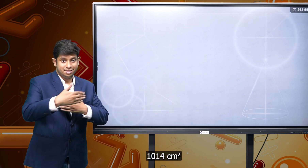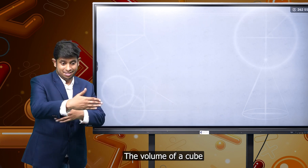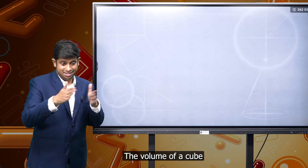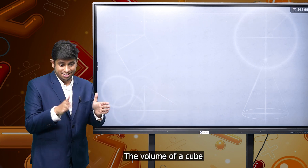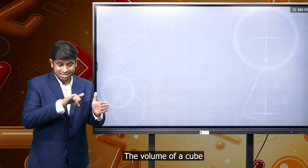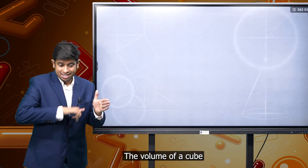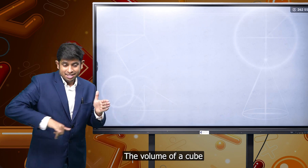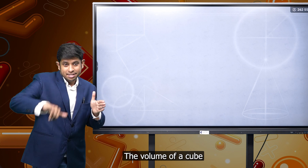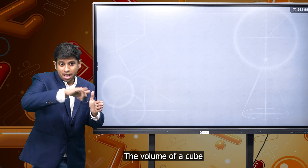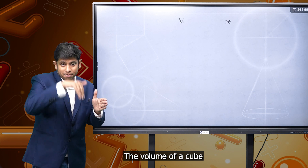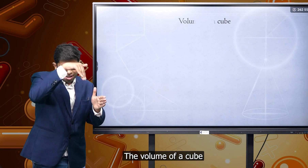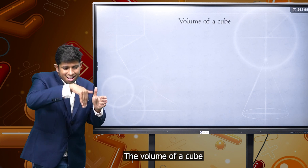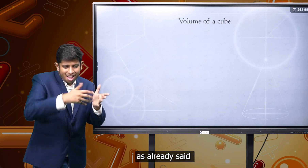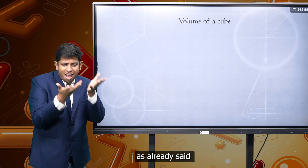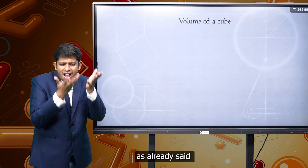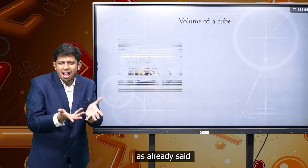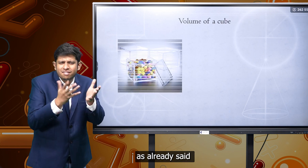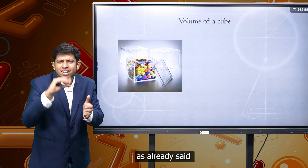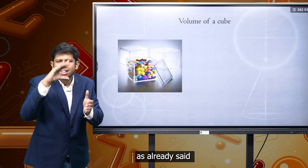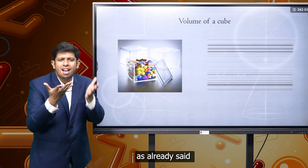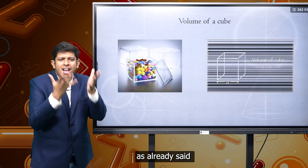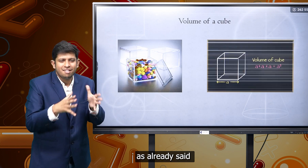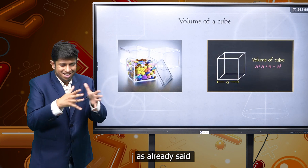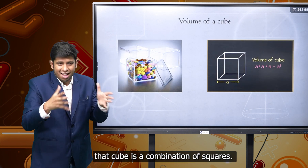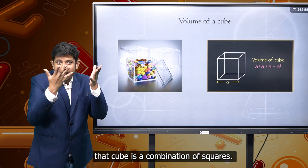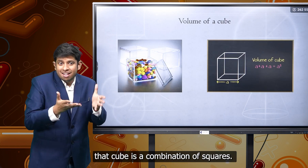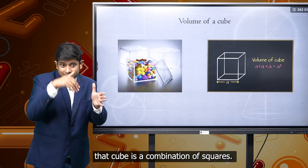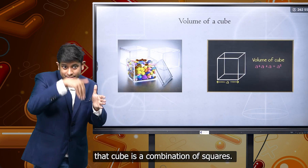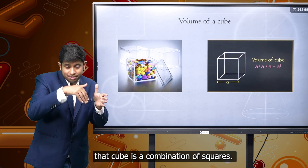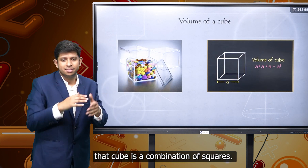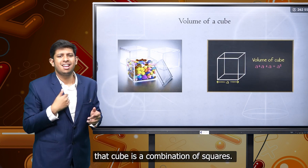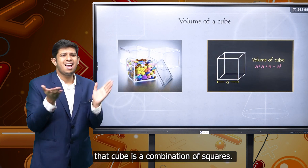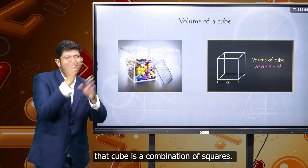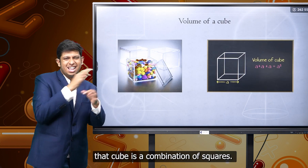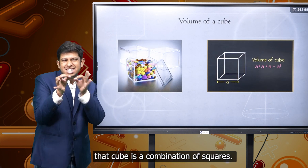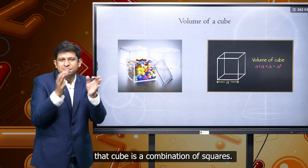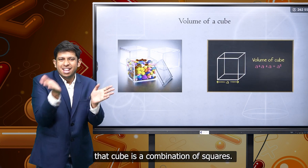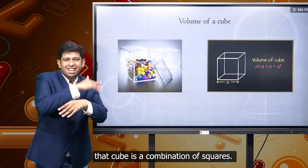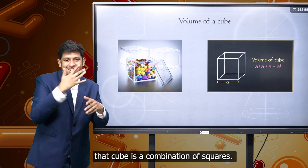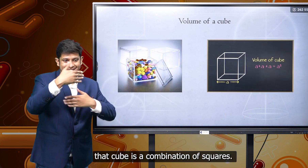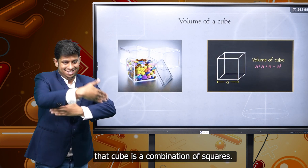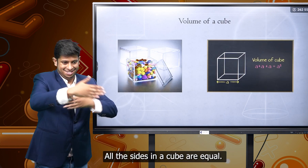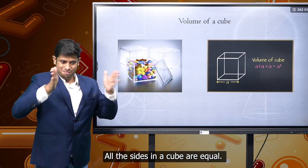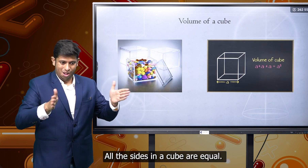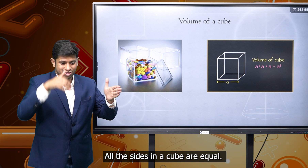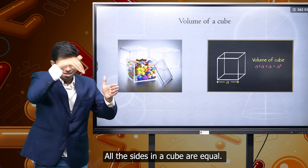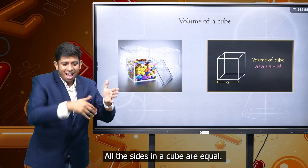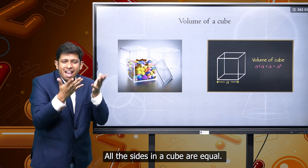The volume of a cube. As already said, that cube is a combination of squares. All the sides in a